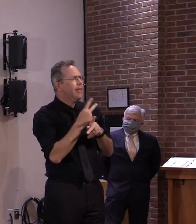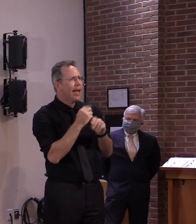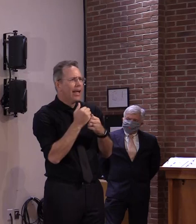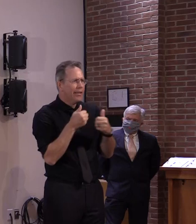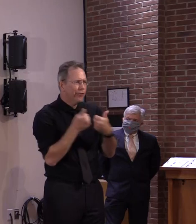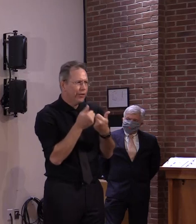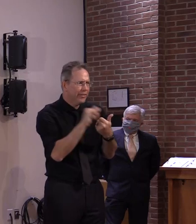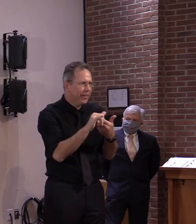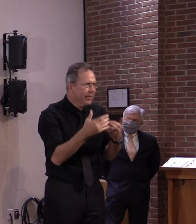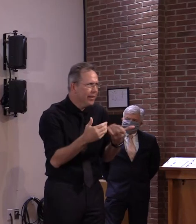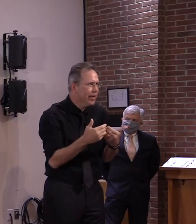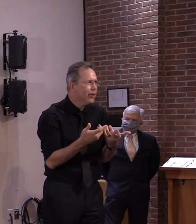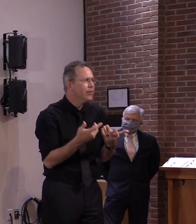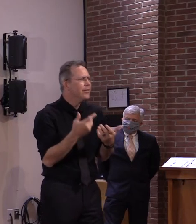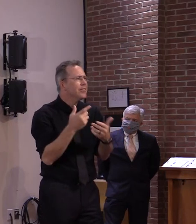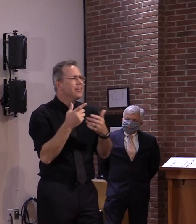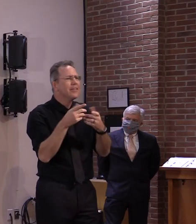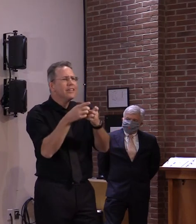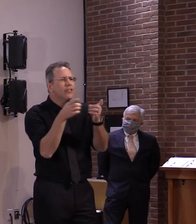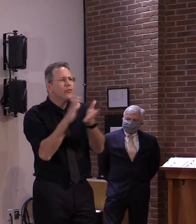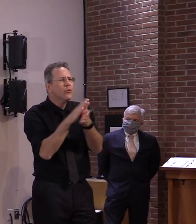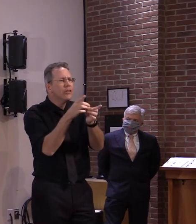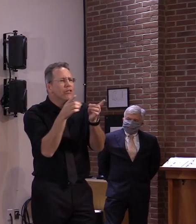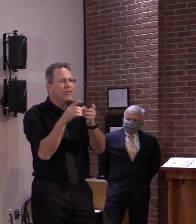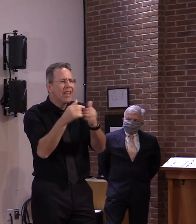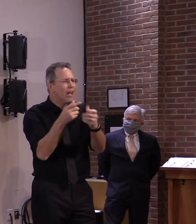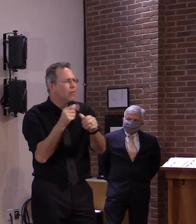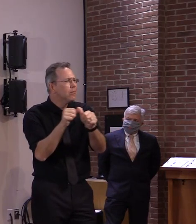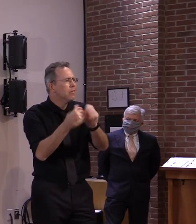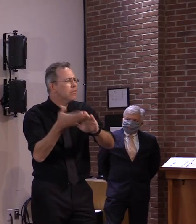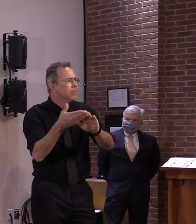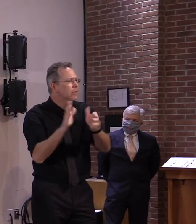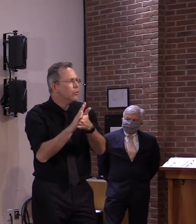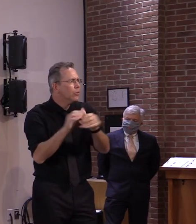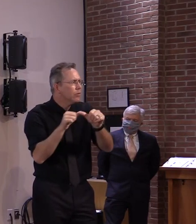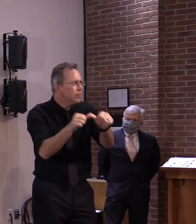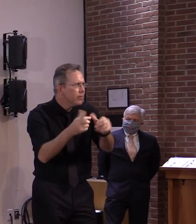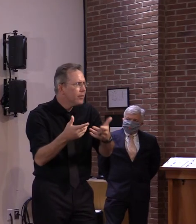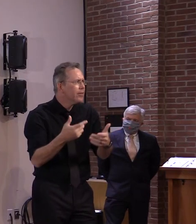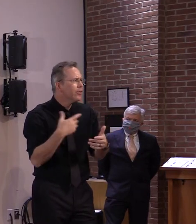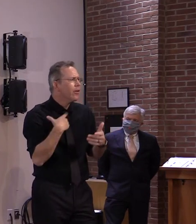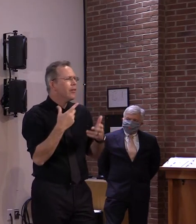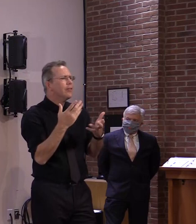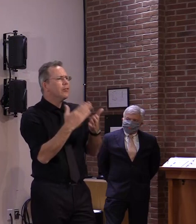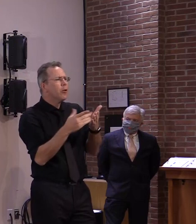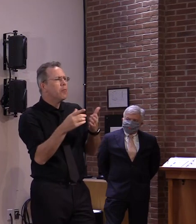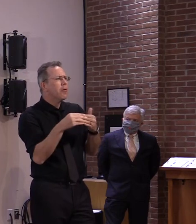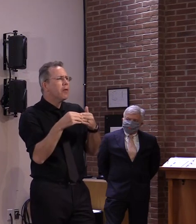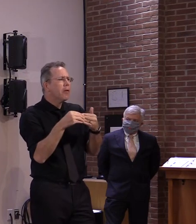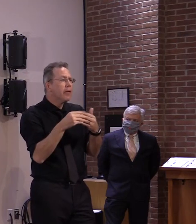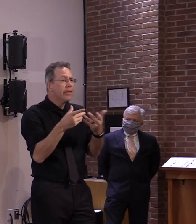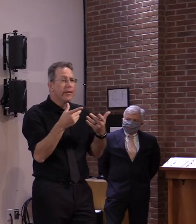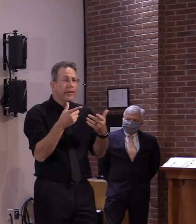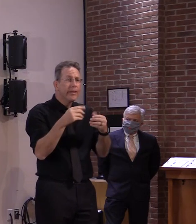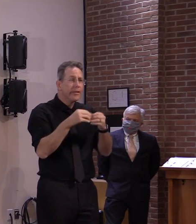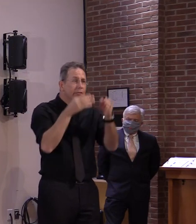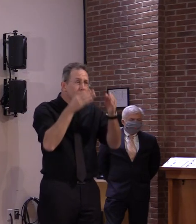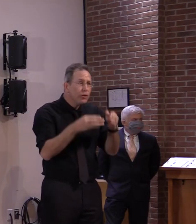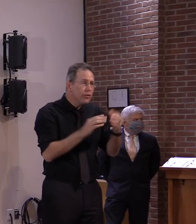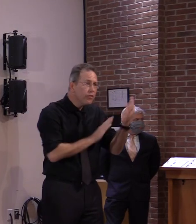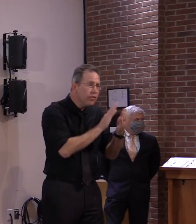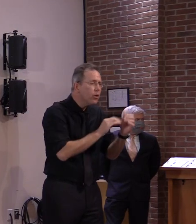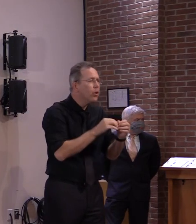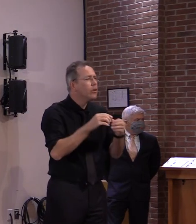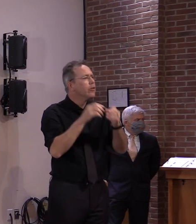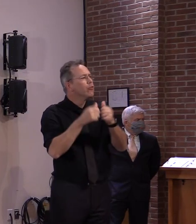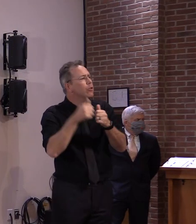maintain operations, but they have that ability to flexibly kind of move back and forth, which should allow them to provide some measure of stability. How